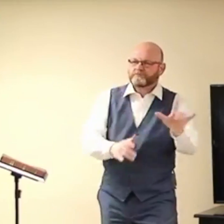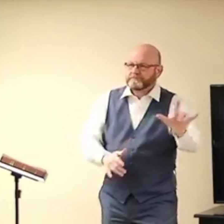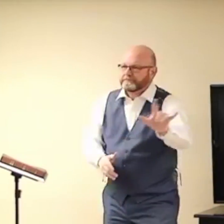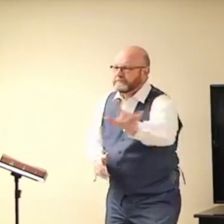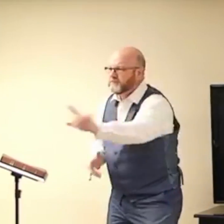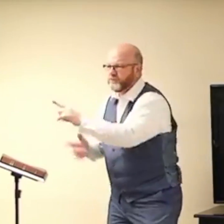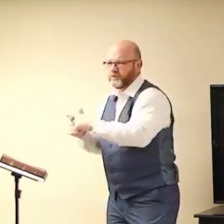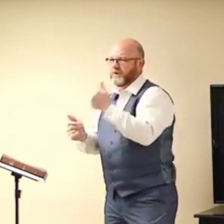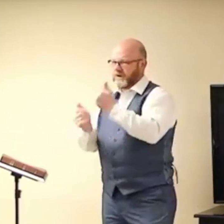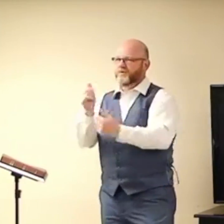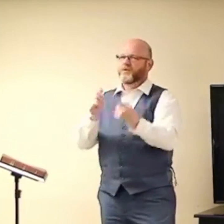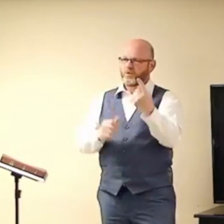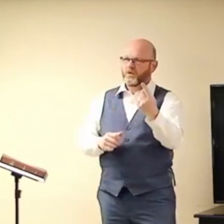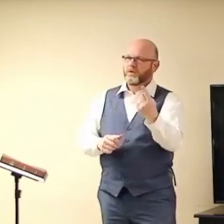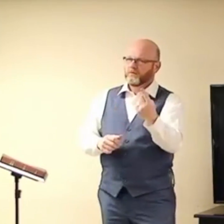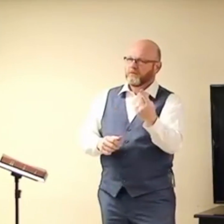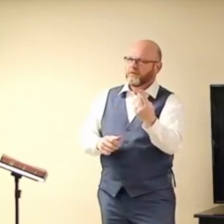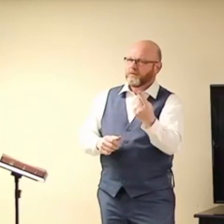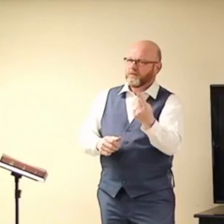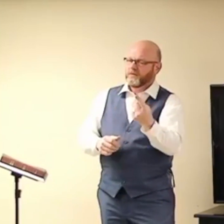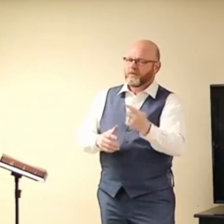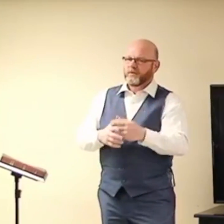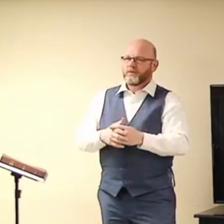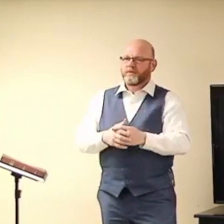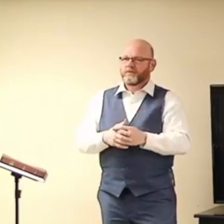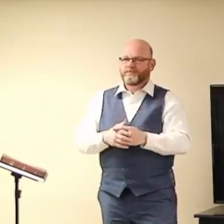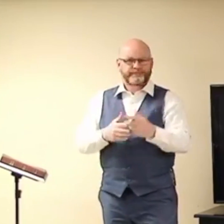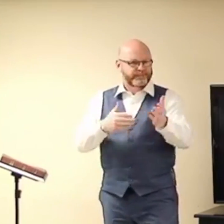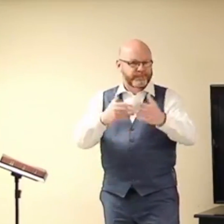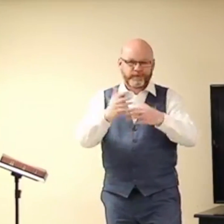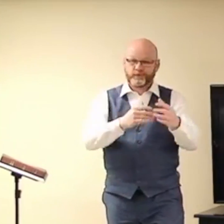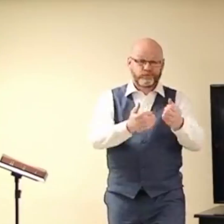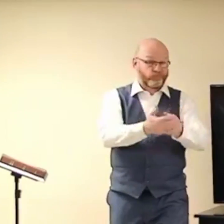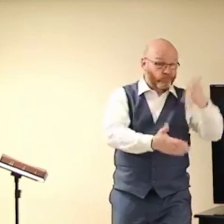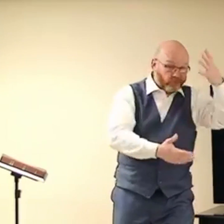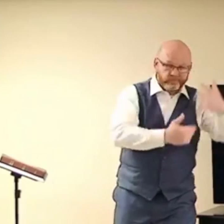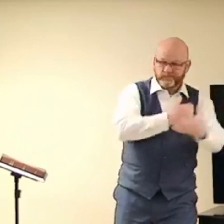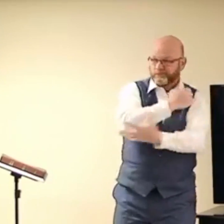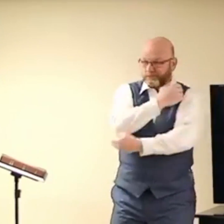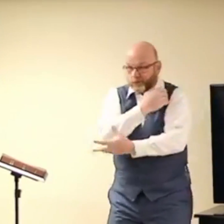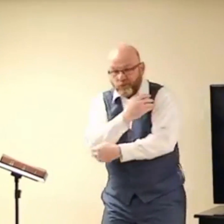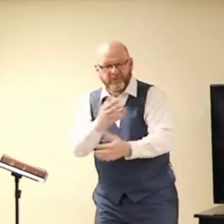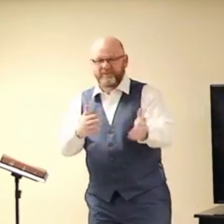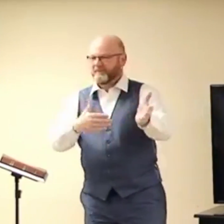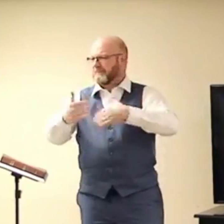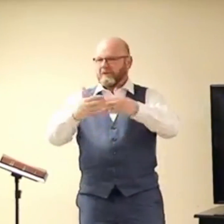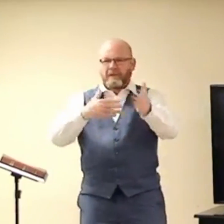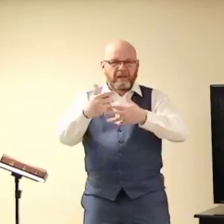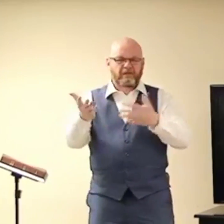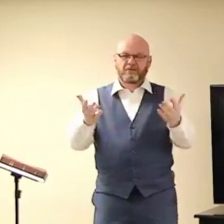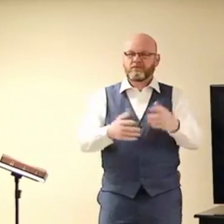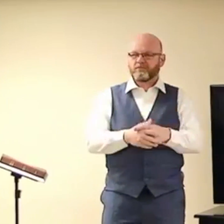socializing with people who are maybe a bit unlovable, you know,